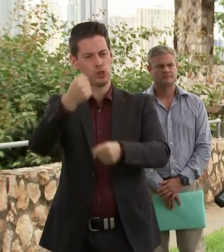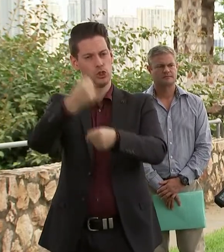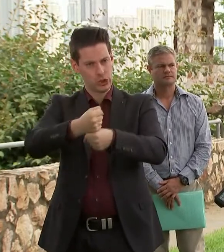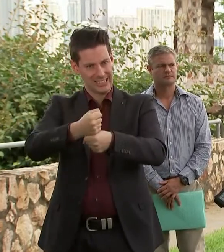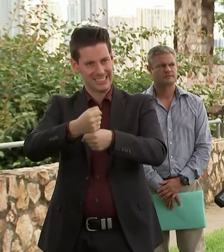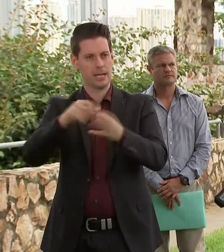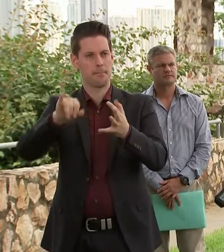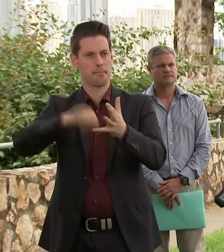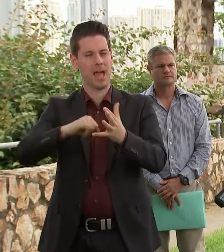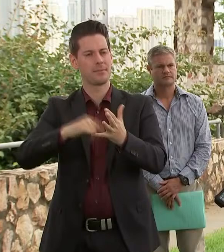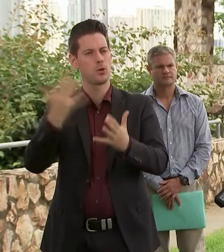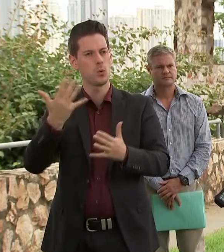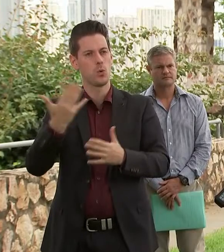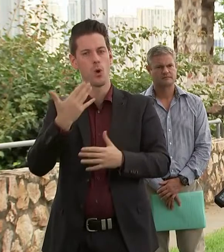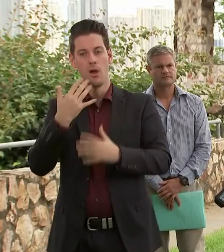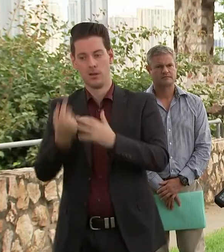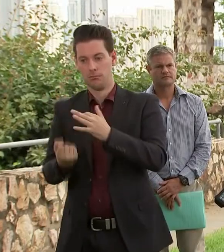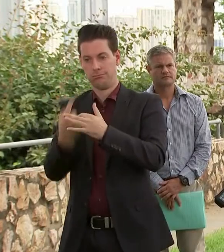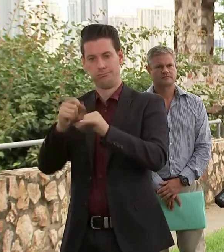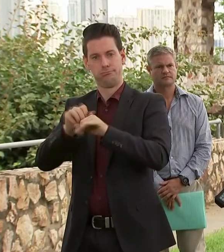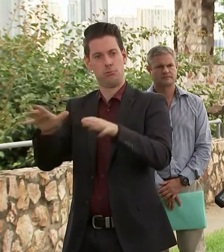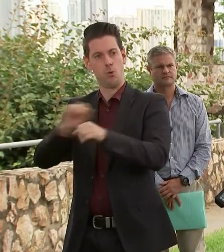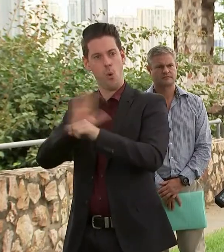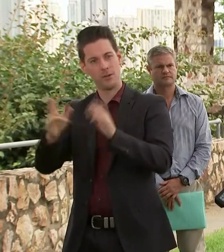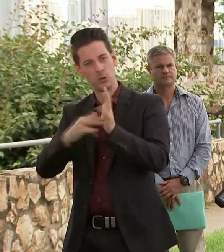comes from the hotspots that I've just spoken about.